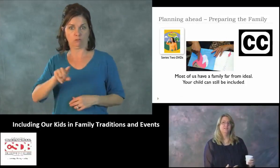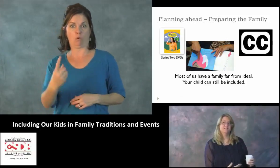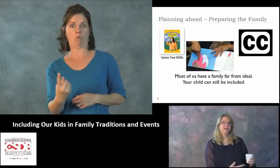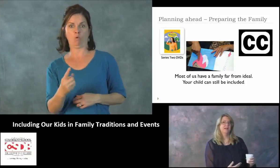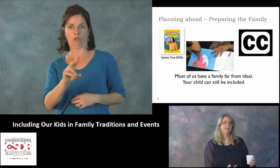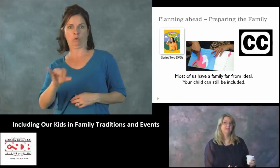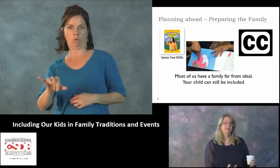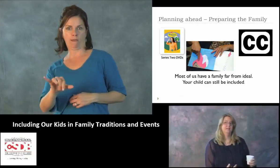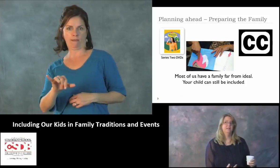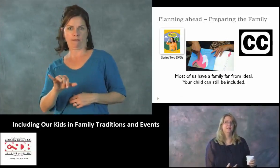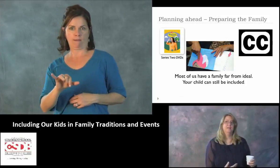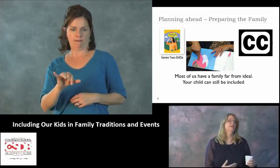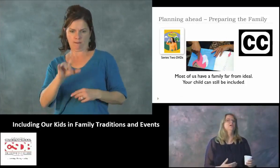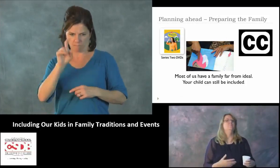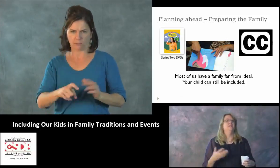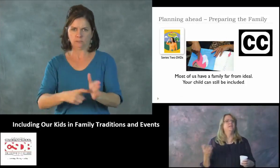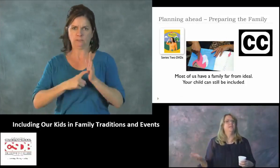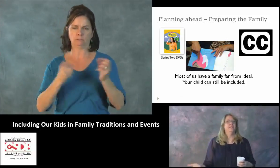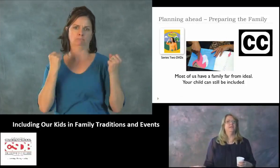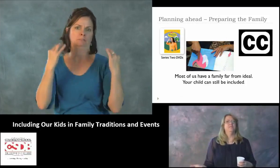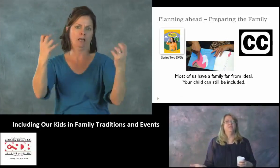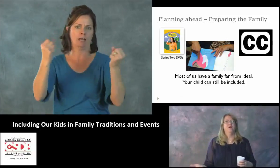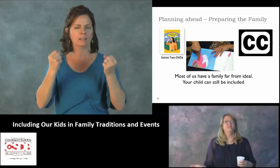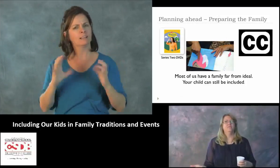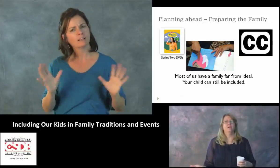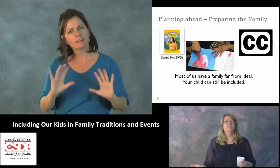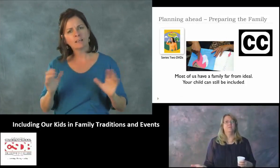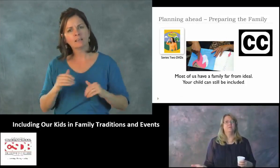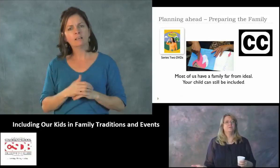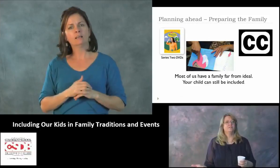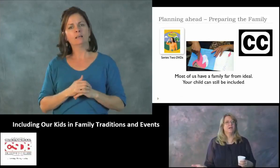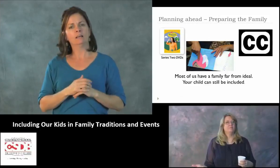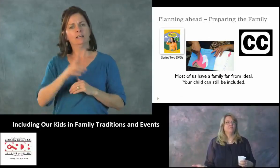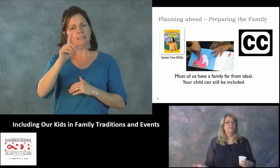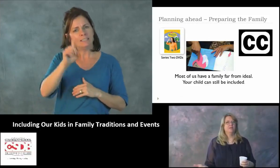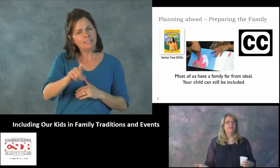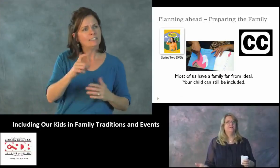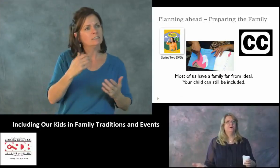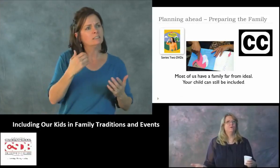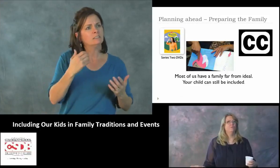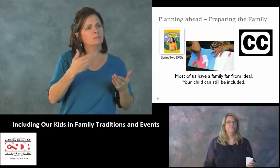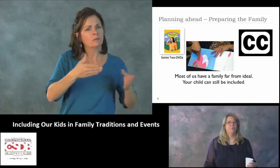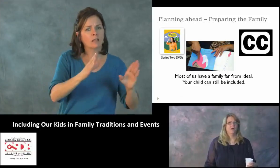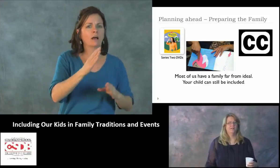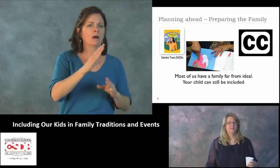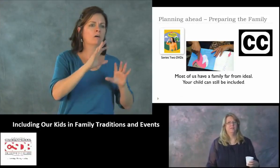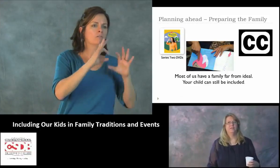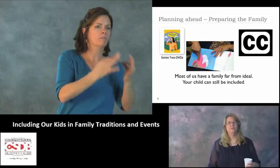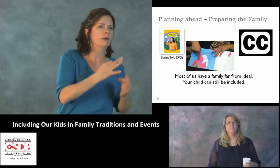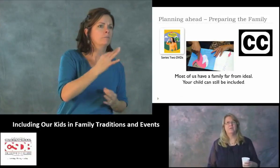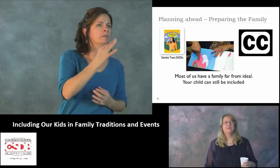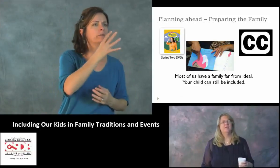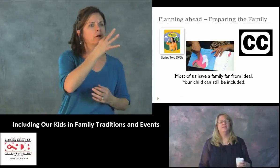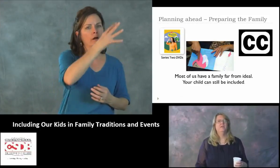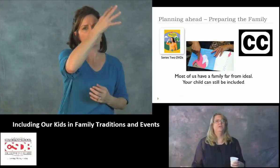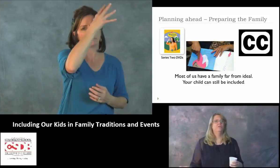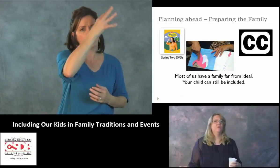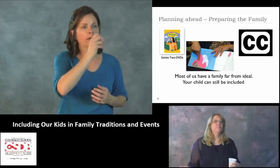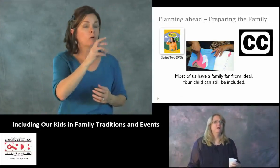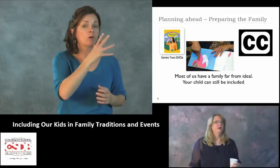child is signing. But give other family members time to create their own bond.